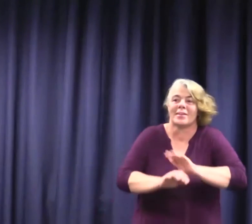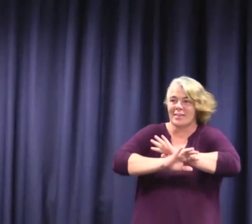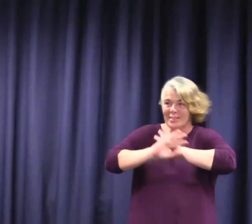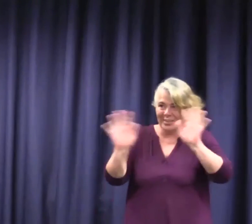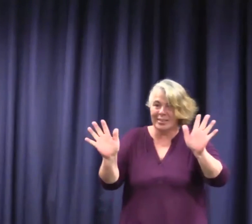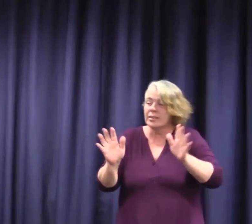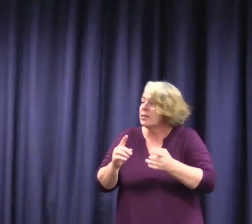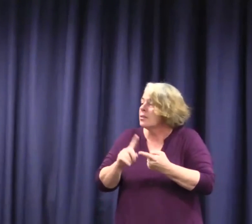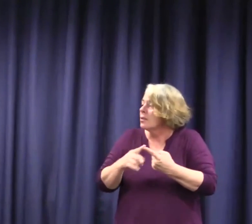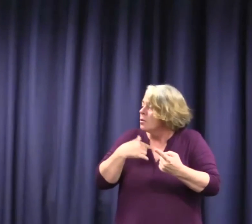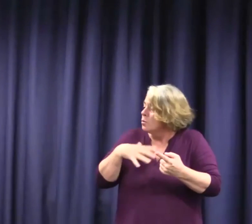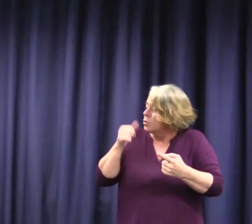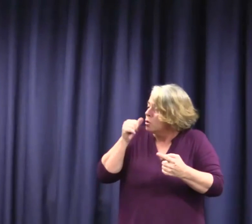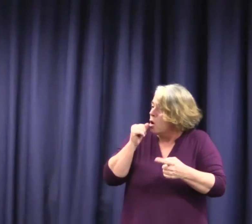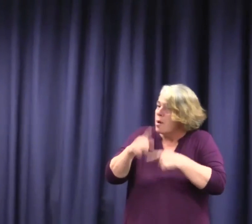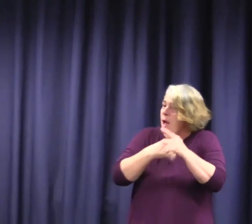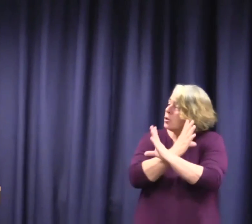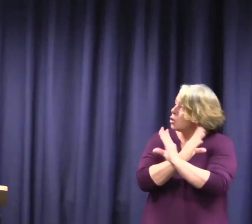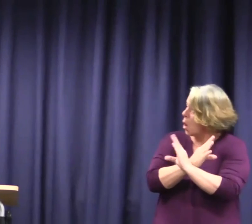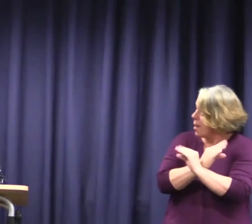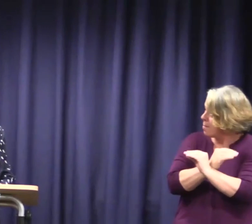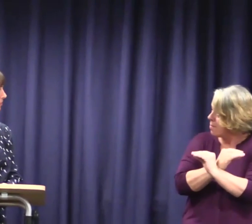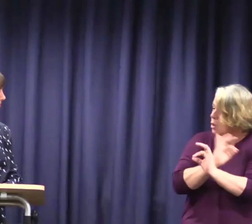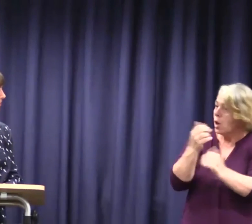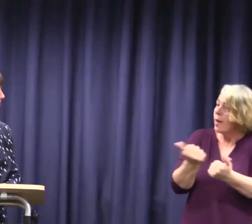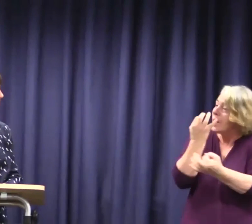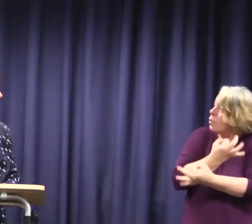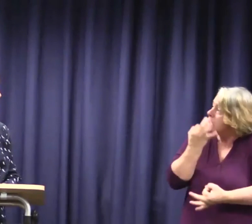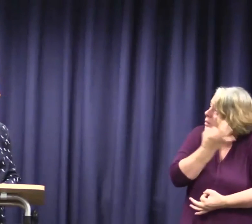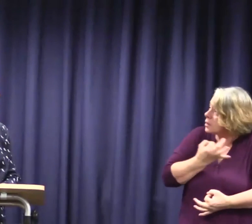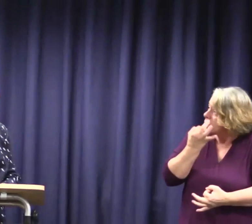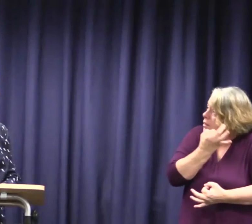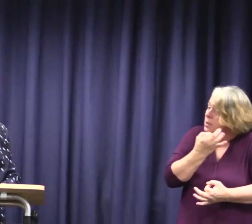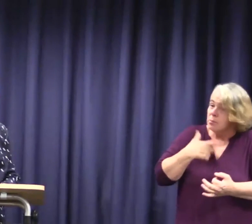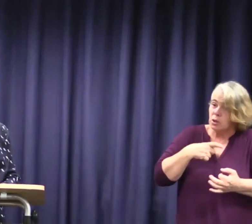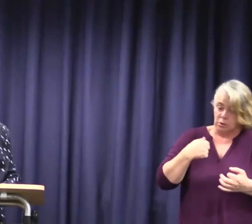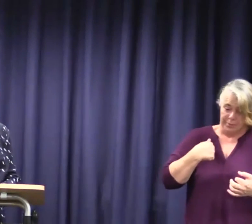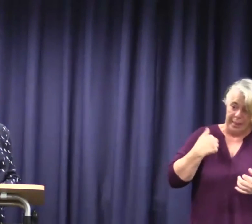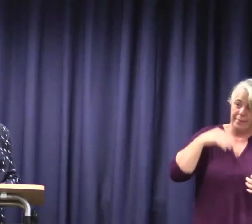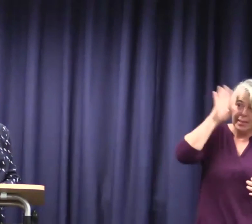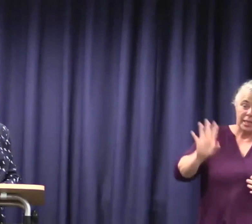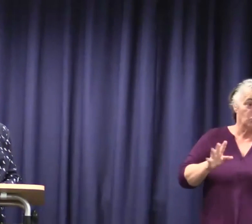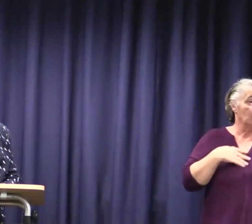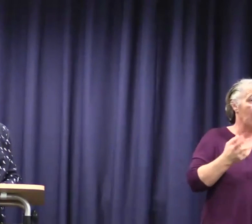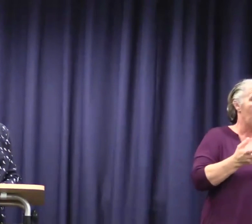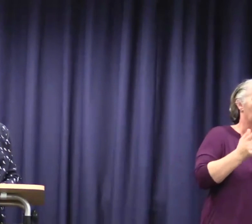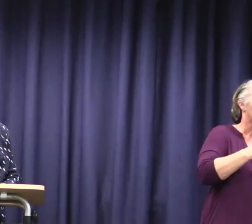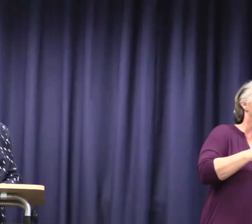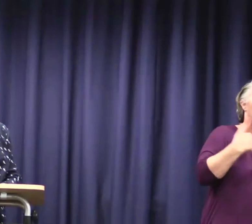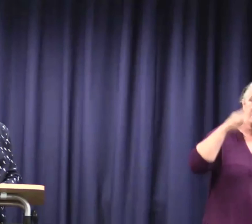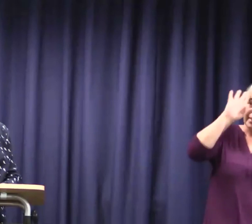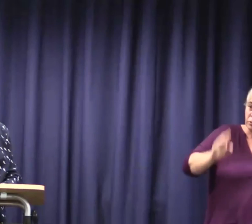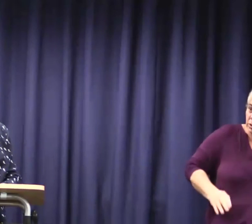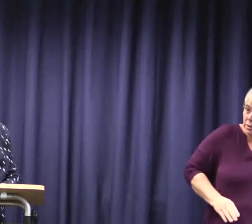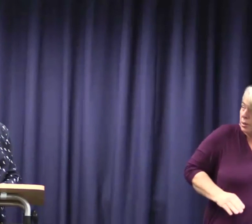Come up, I'll stand here with you. First of all, I'd like to know about Skype. There's not enough hours